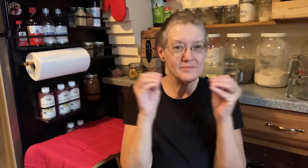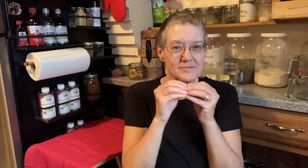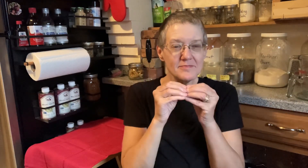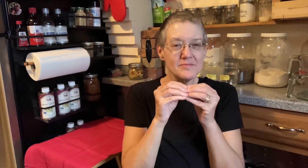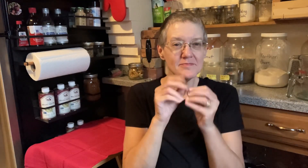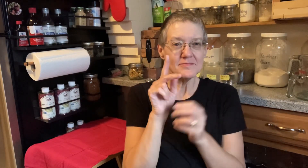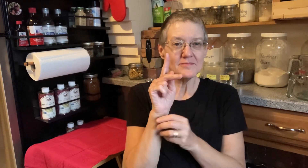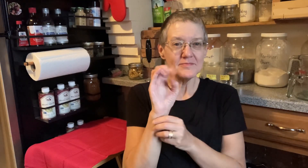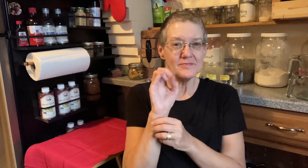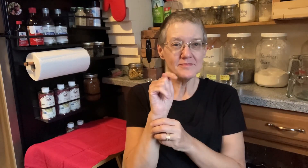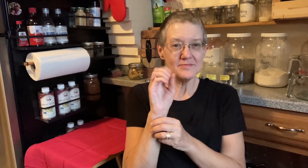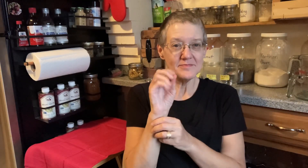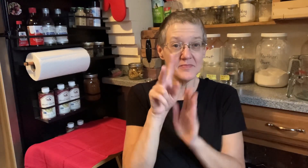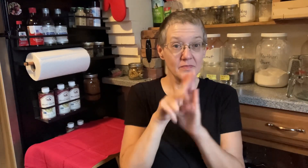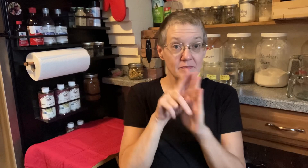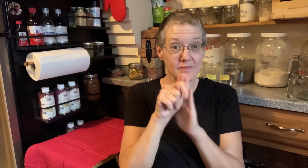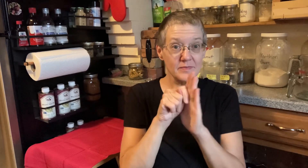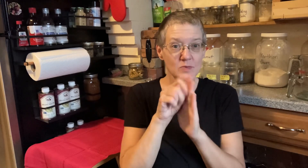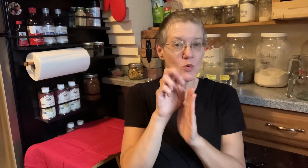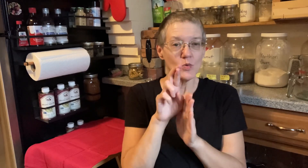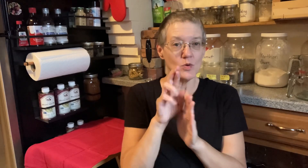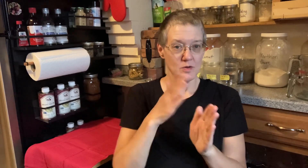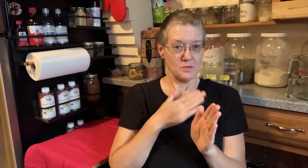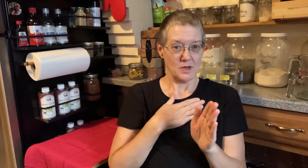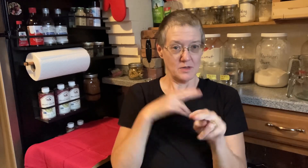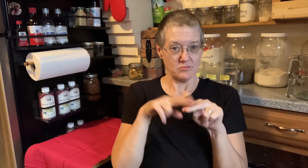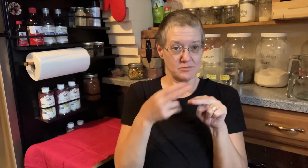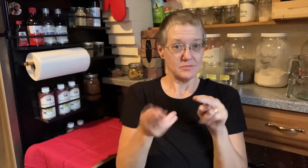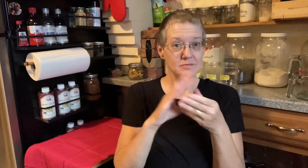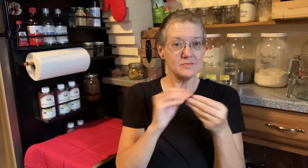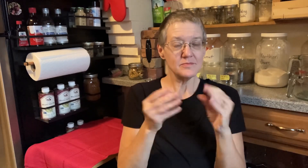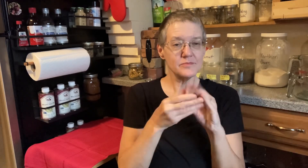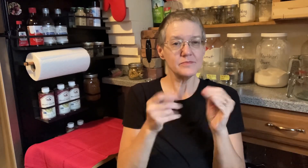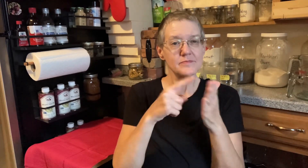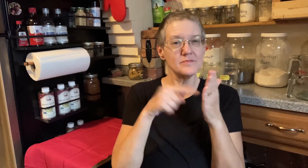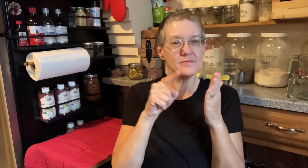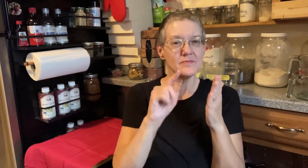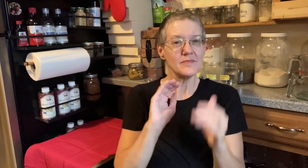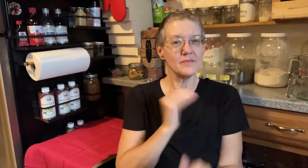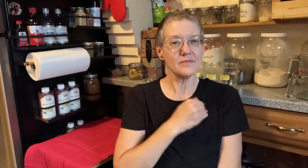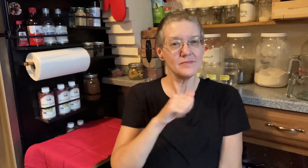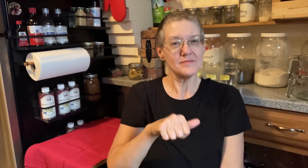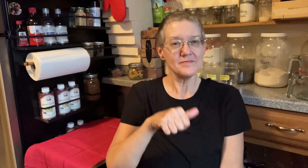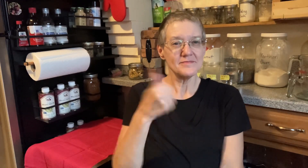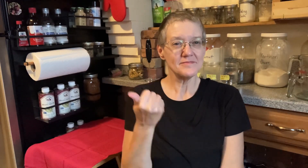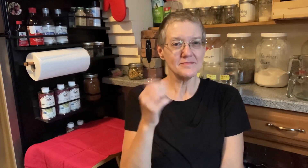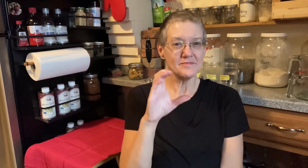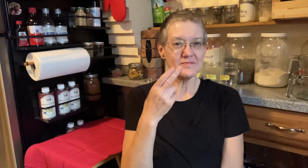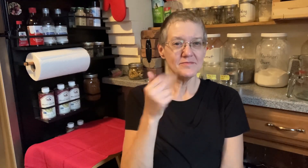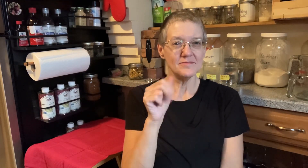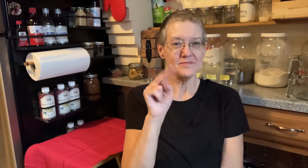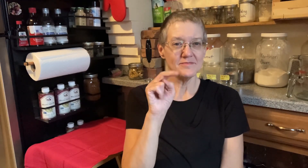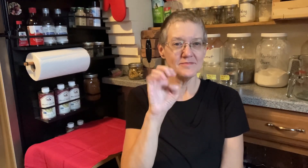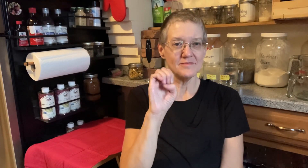Now, if you're looking for more keto videos or my weight loss story, check our other